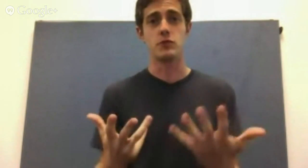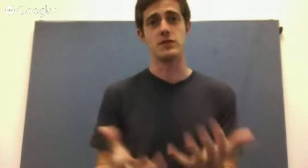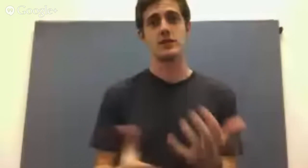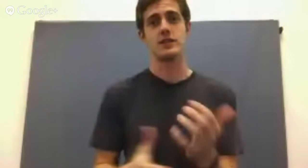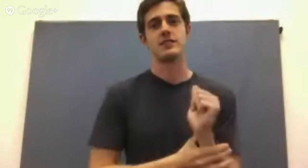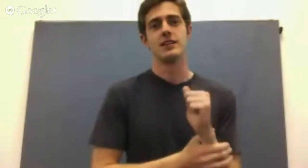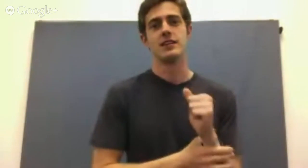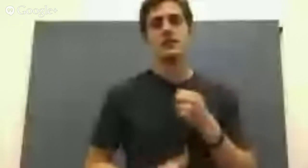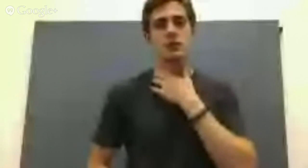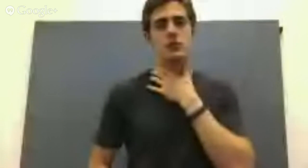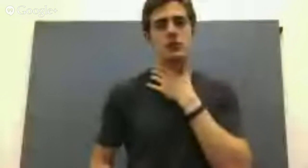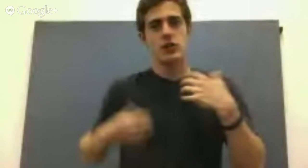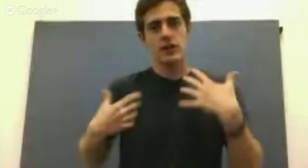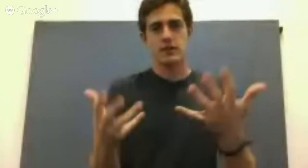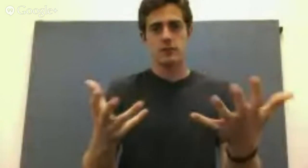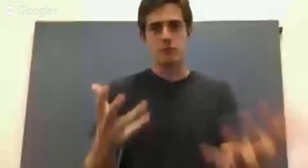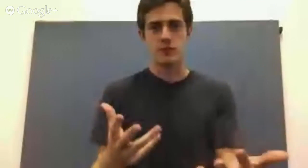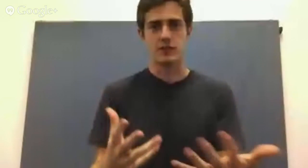music, to share music.